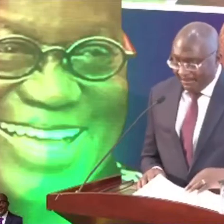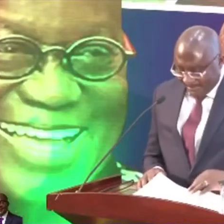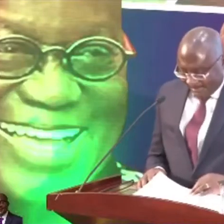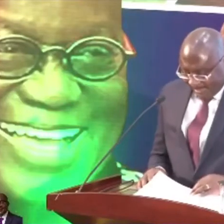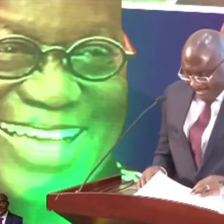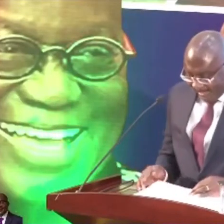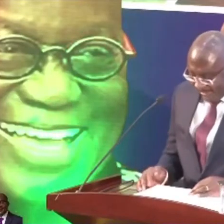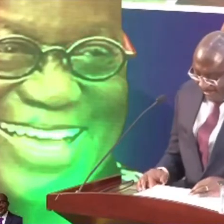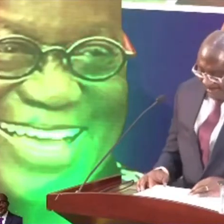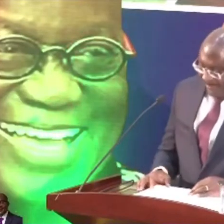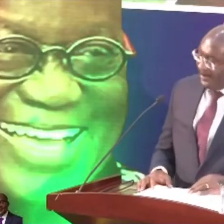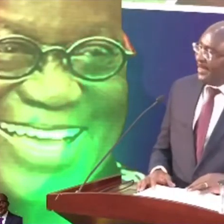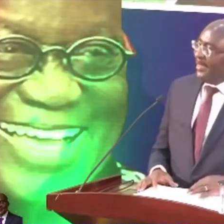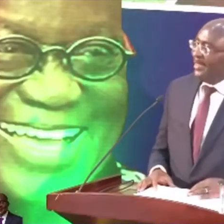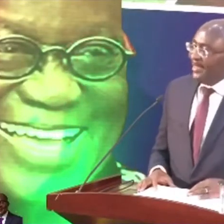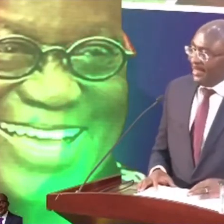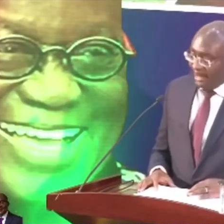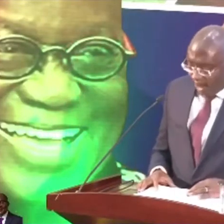evening.